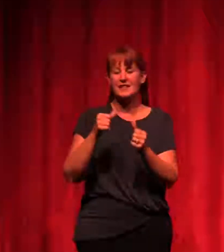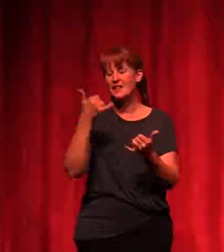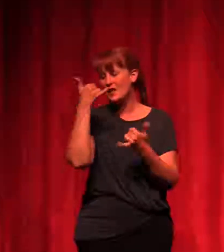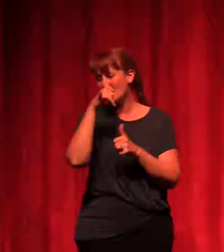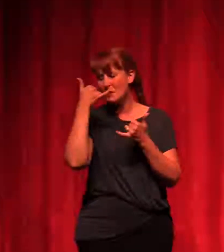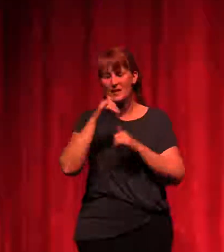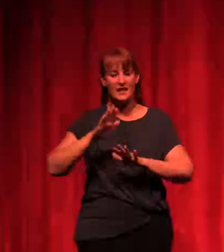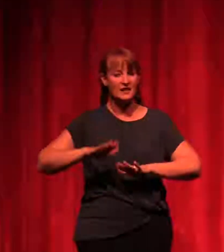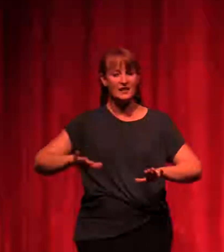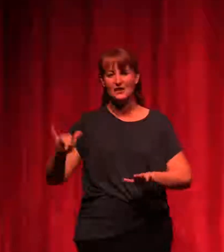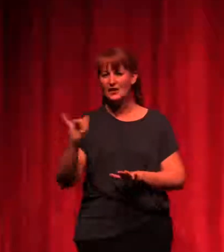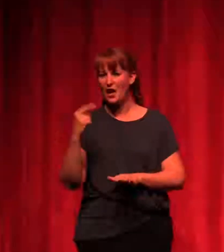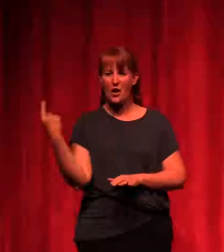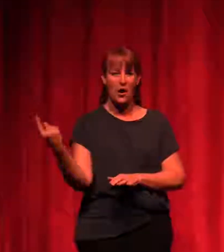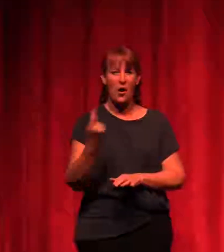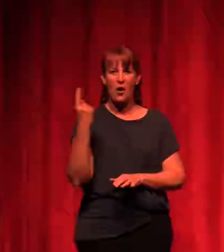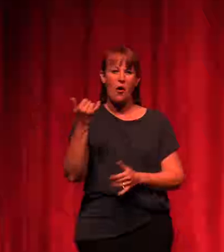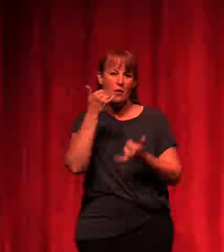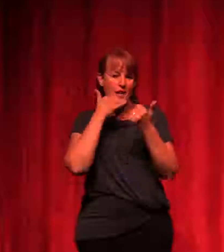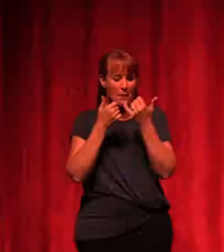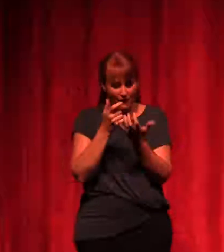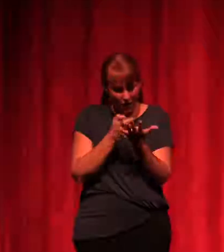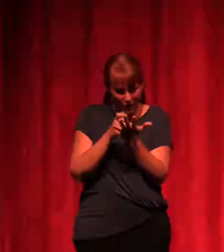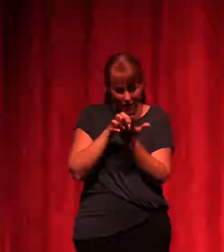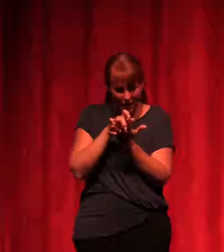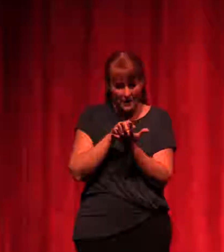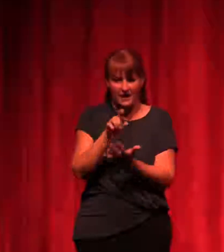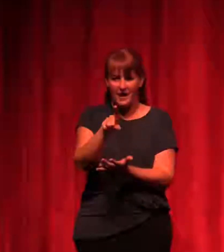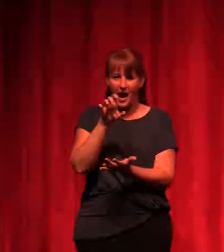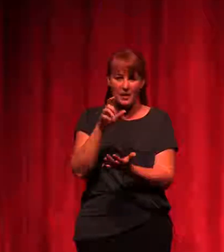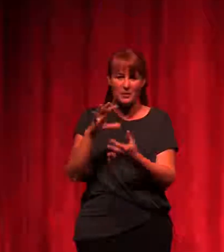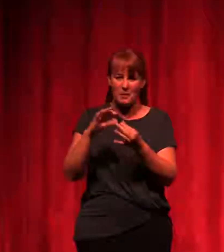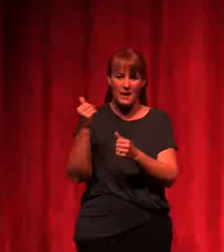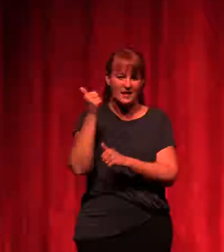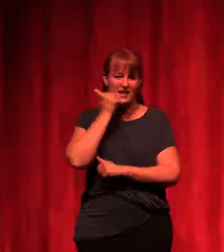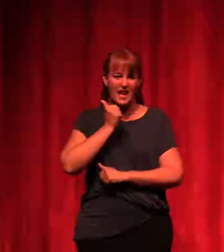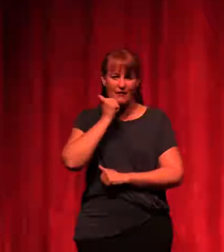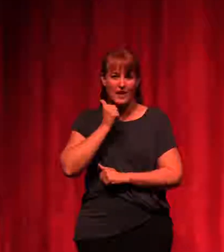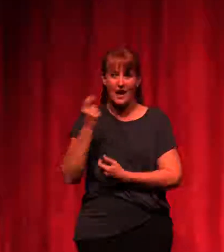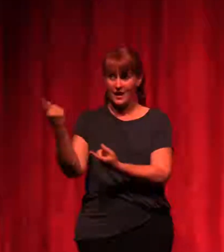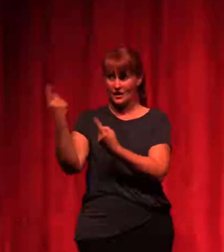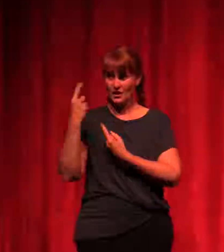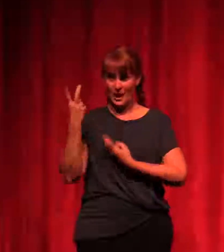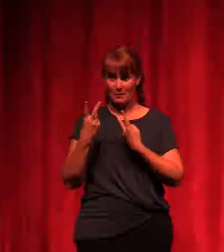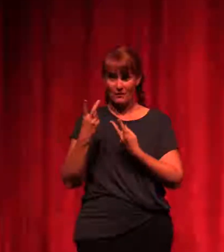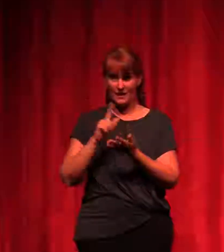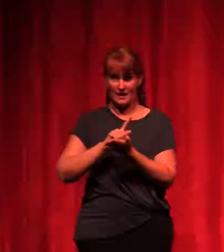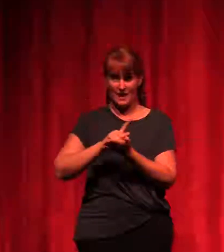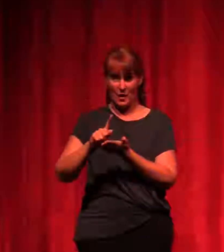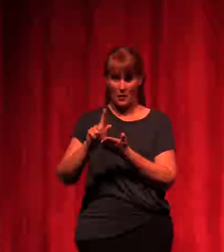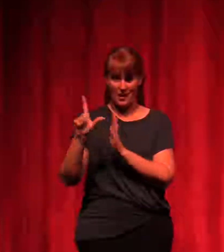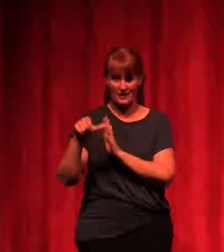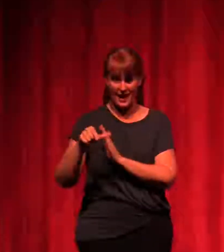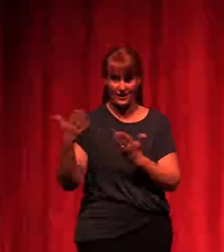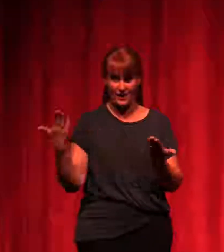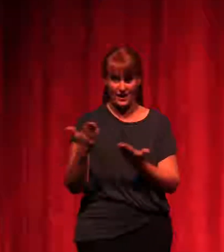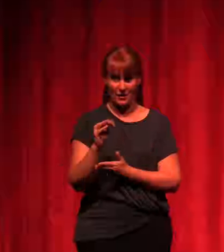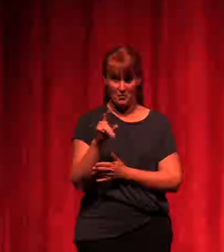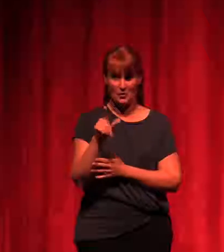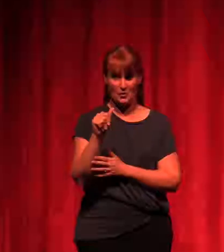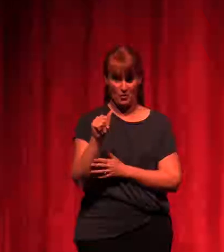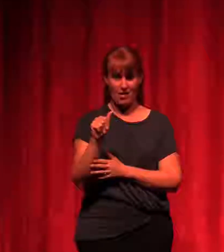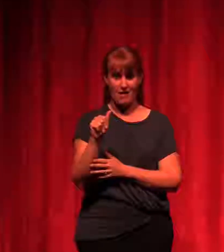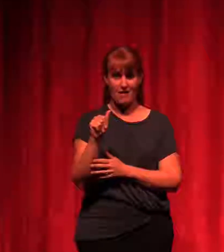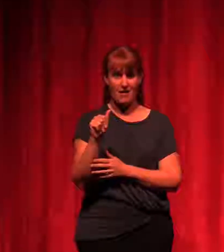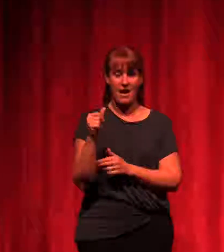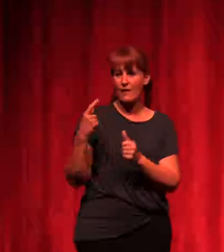ridiculous, childish, like always on my phone, hundreds of messages a day. She came to visit me a week later in Missoula here,